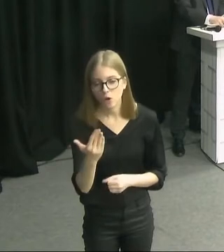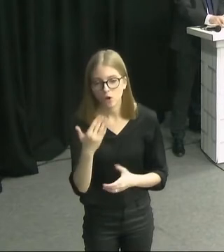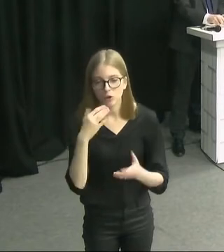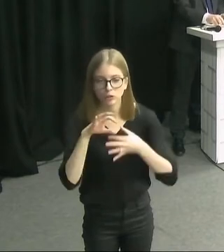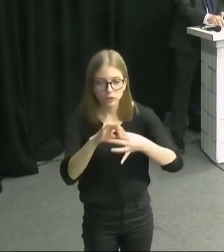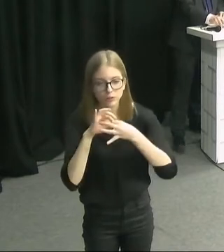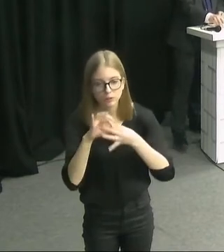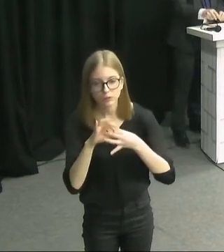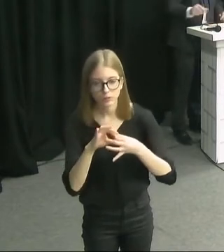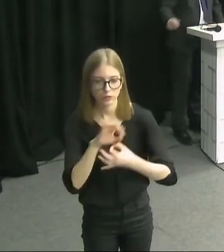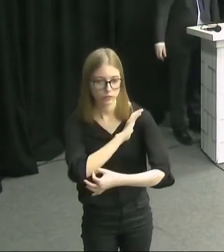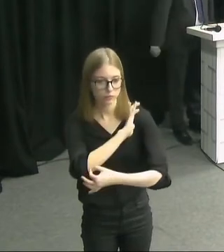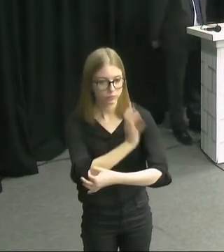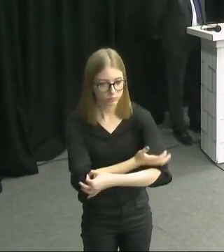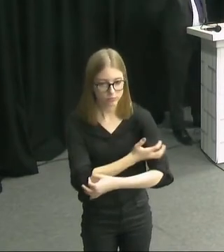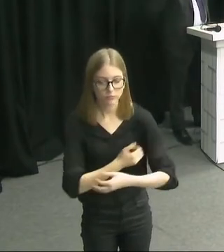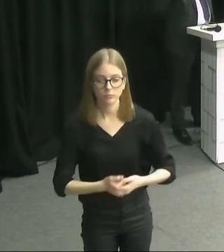So interpersonal relationships